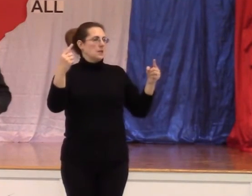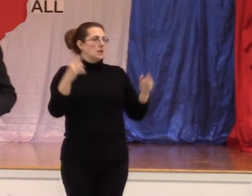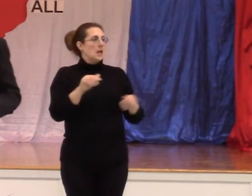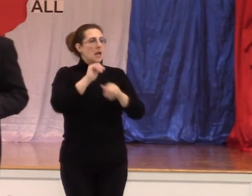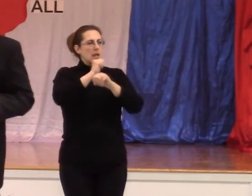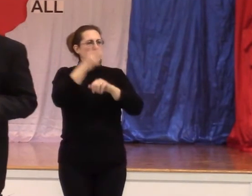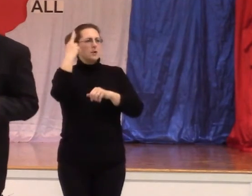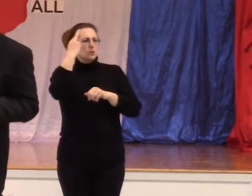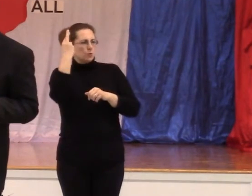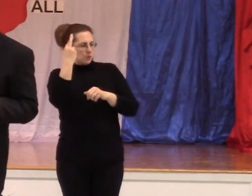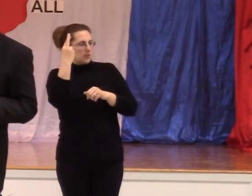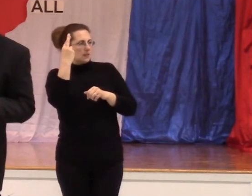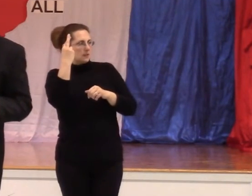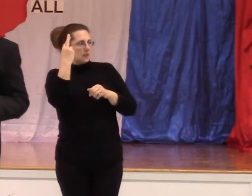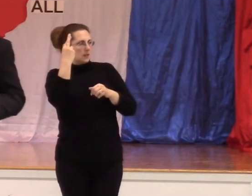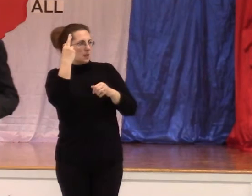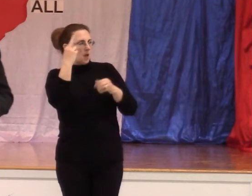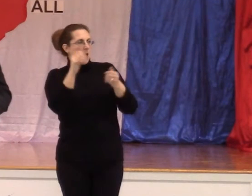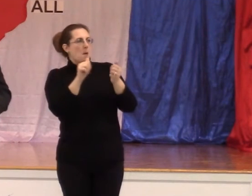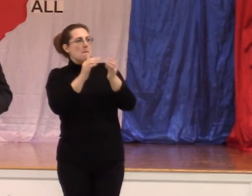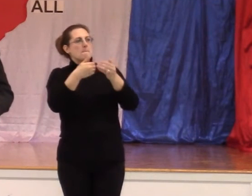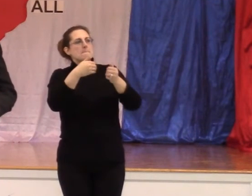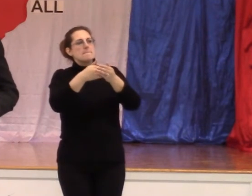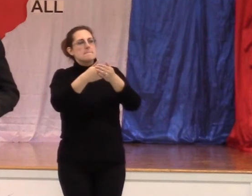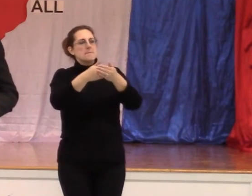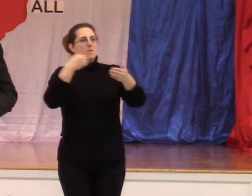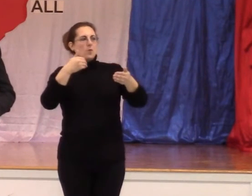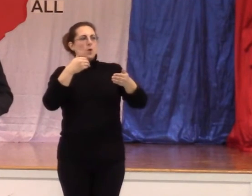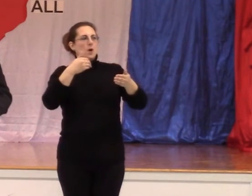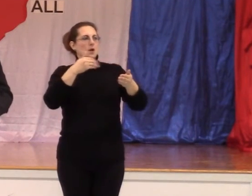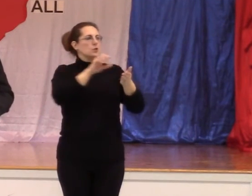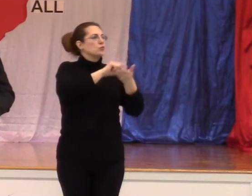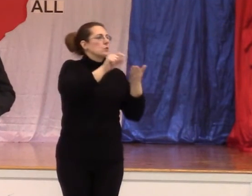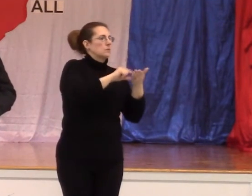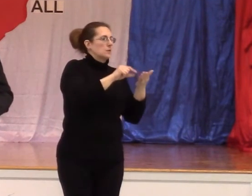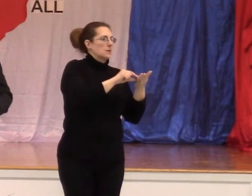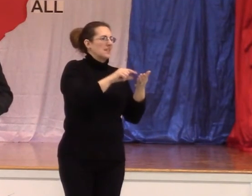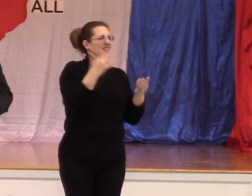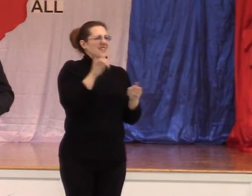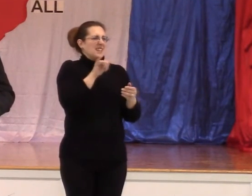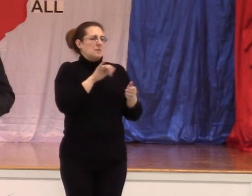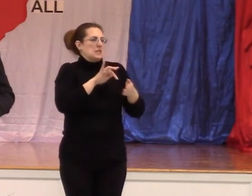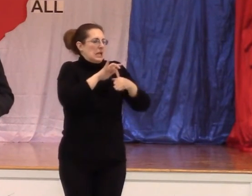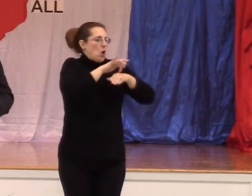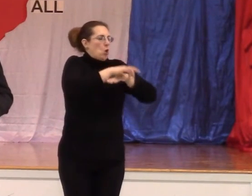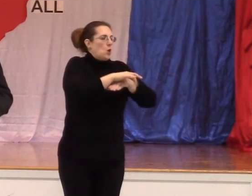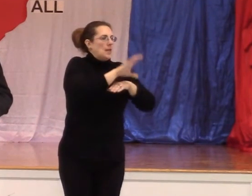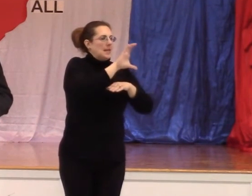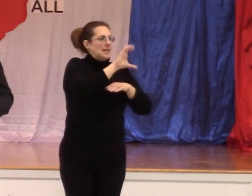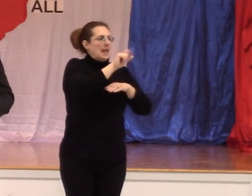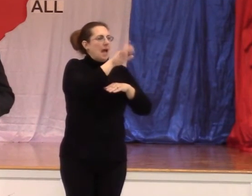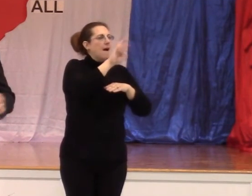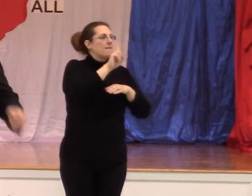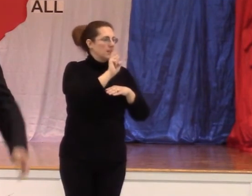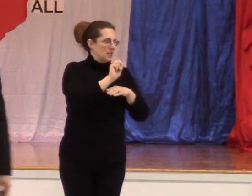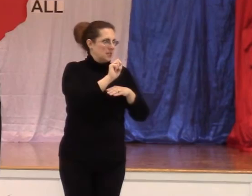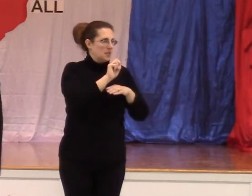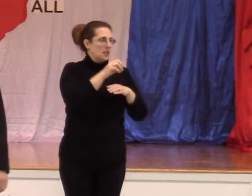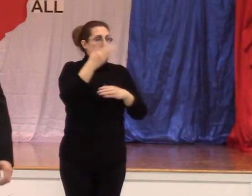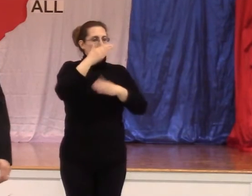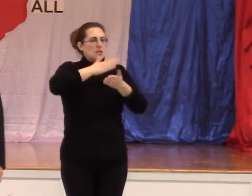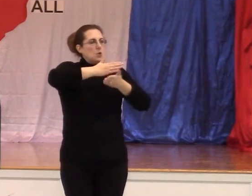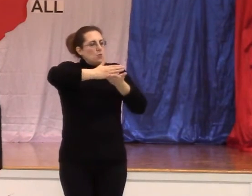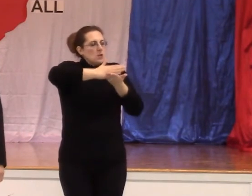reason over and against Scripture, so it has to make sense. So he's like an early Calvin, right? He rejects